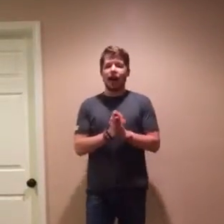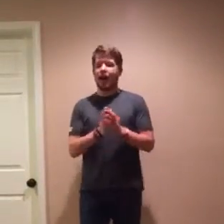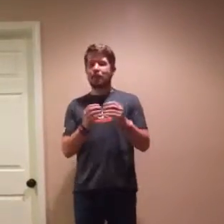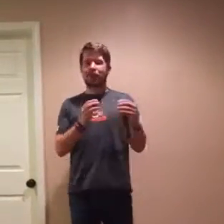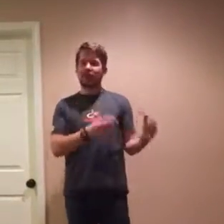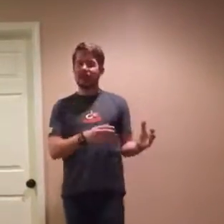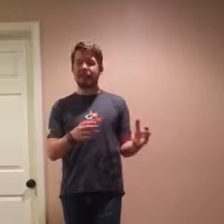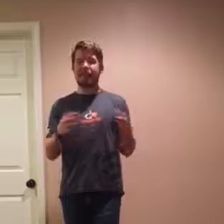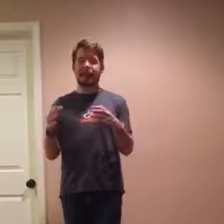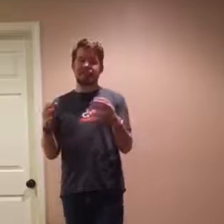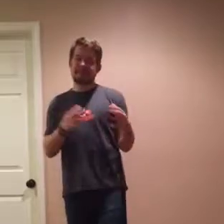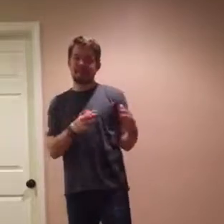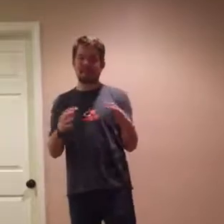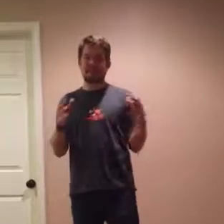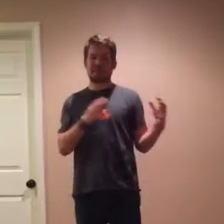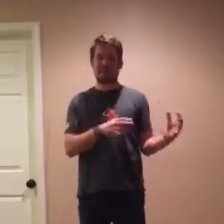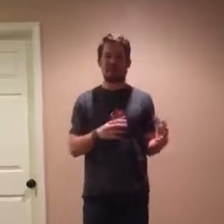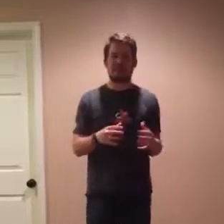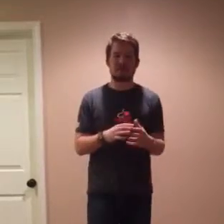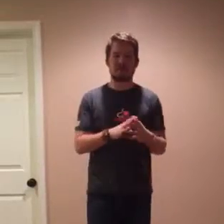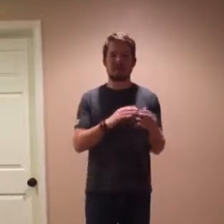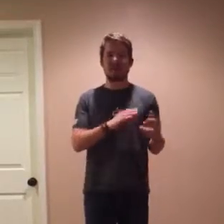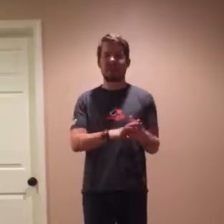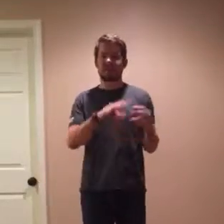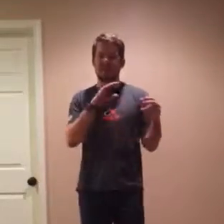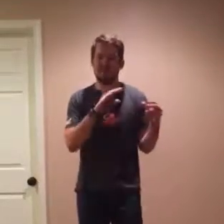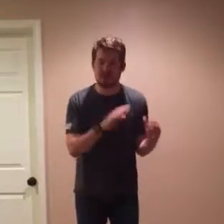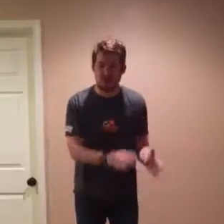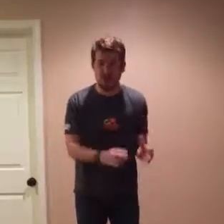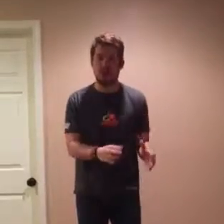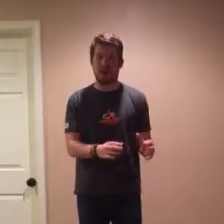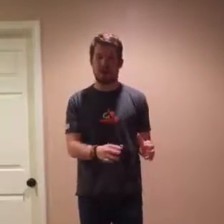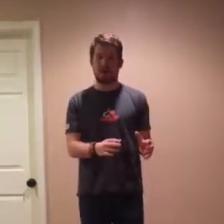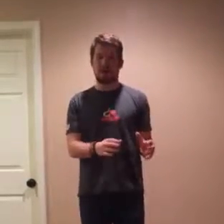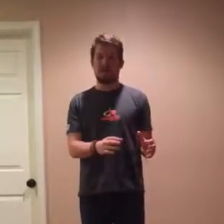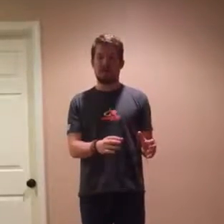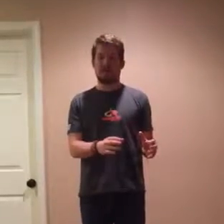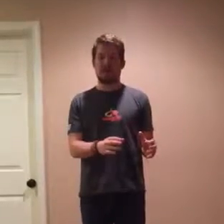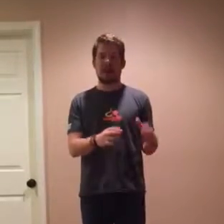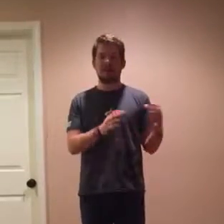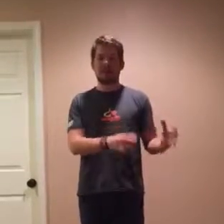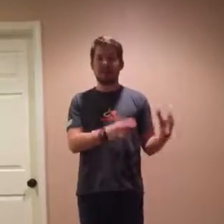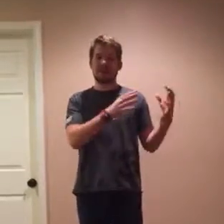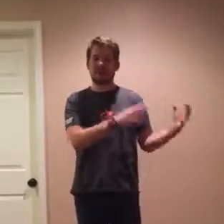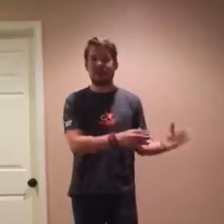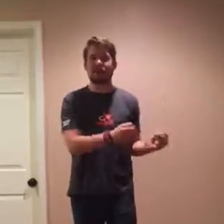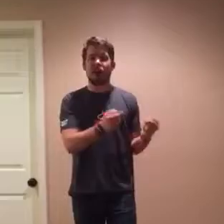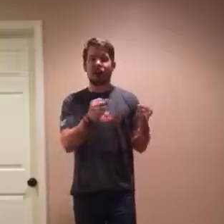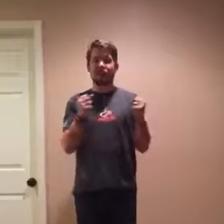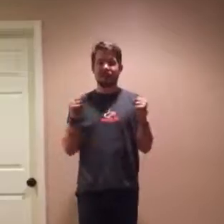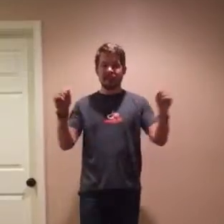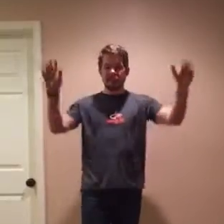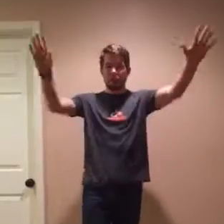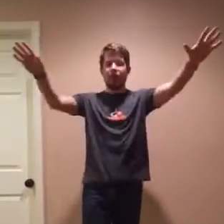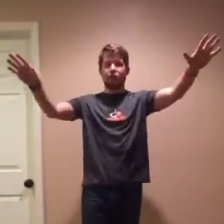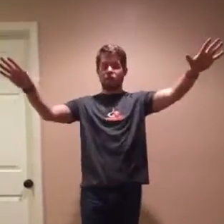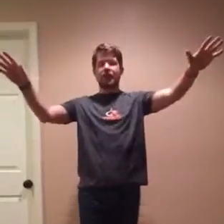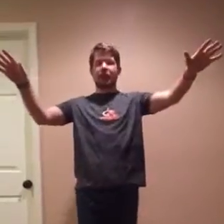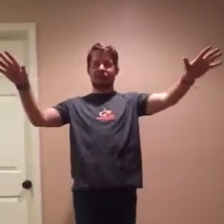I believe, and I've seen through student ministries, cliques destroy ministries. I've seen cliques send away first-time